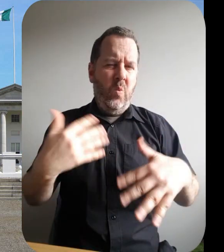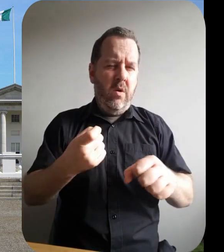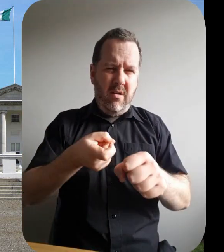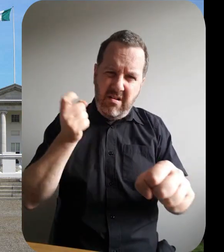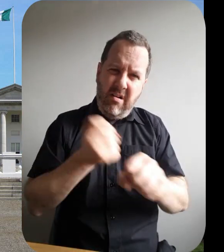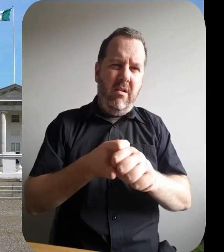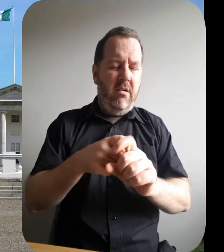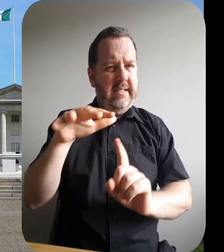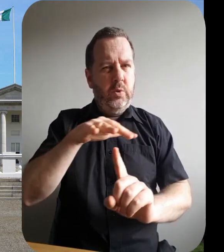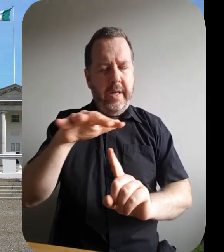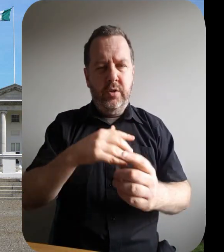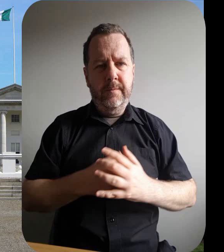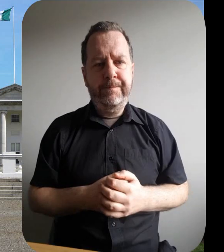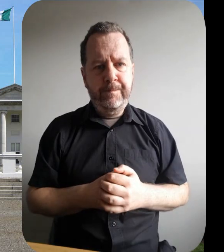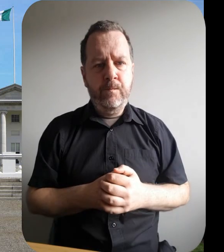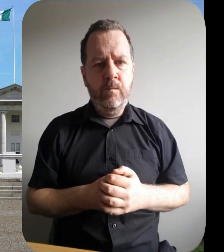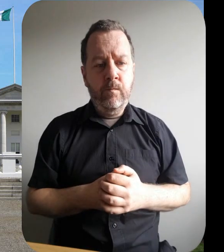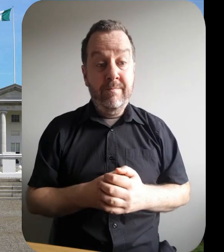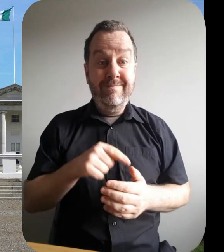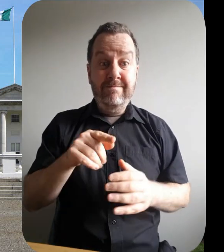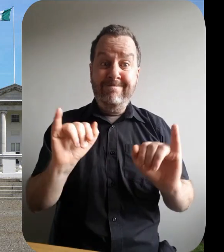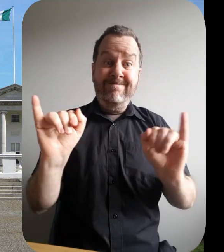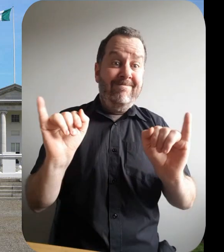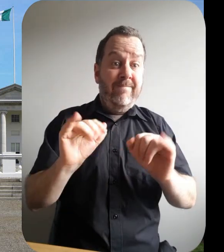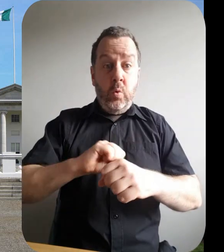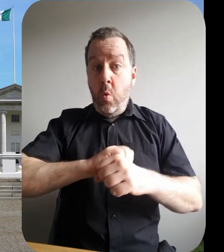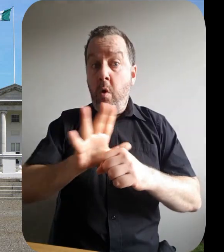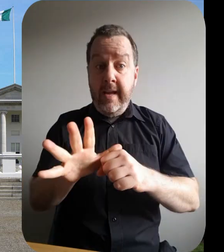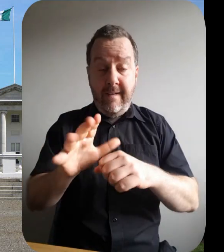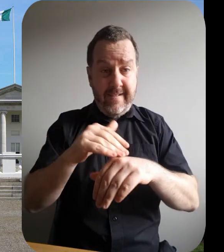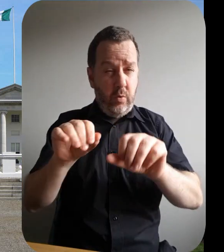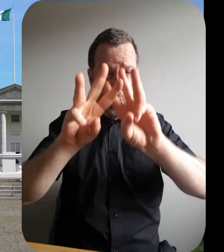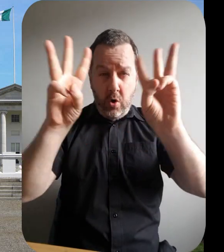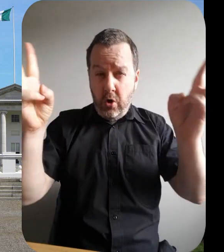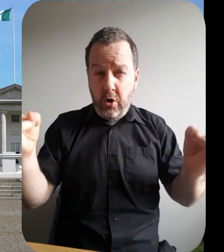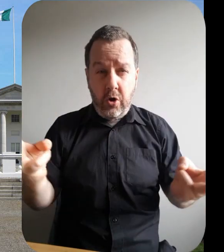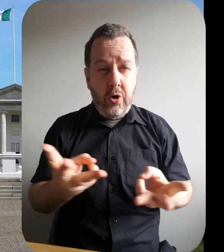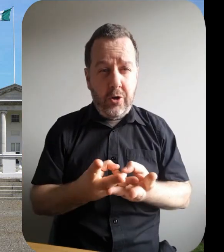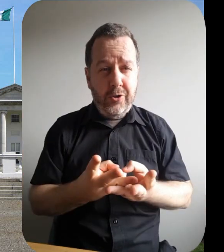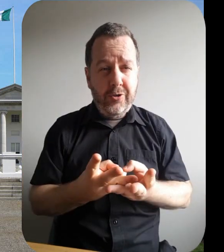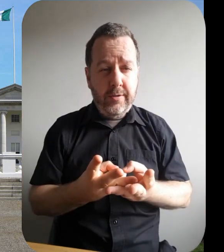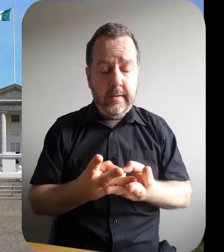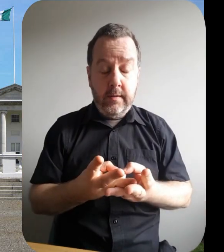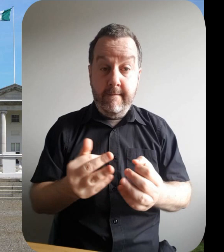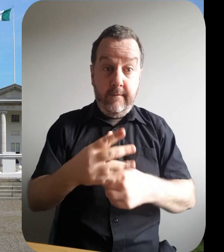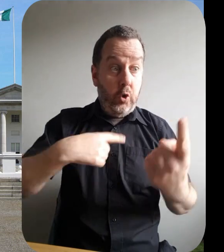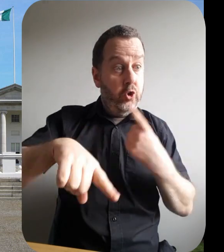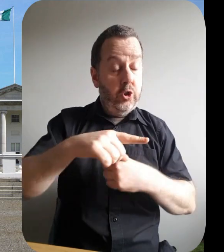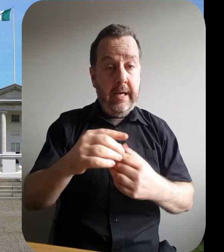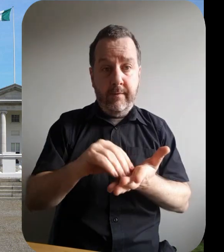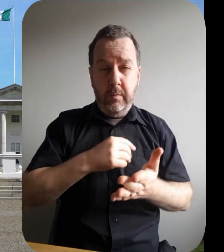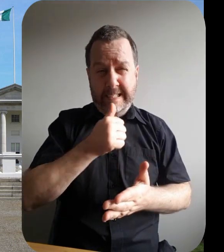difficult circumstances. This is a global pandemic which challenges